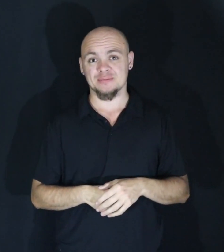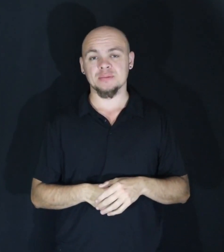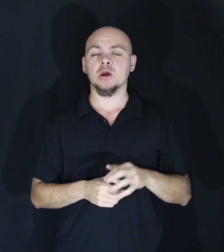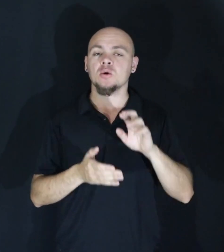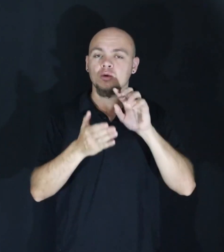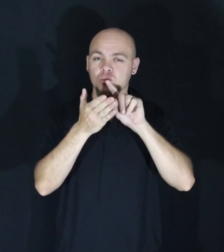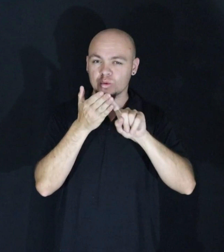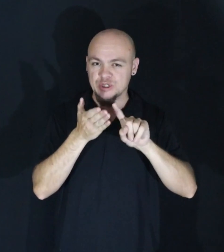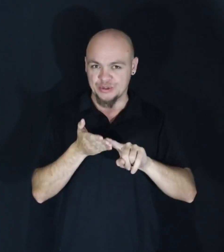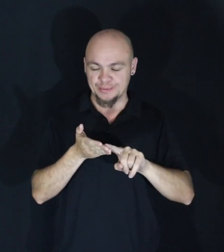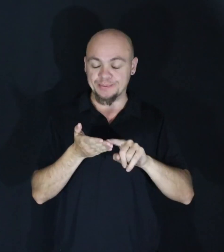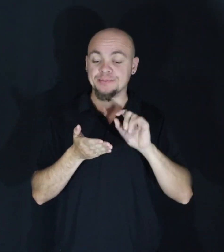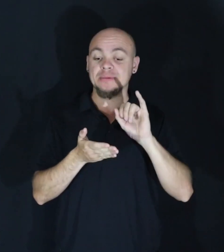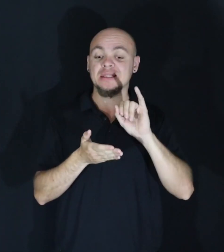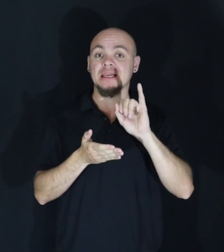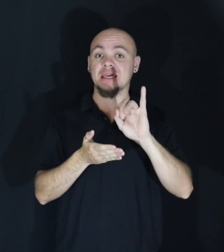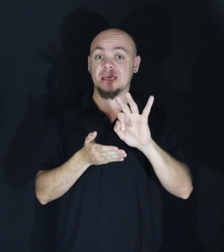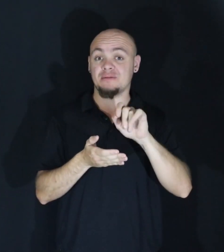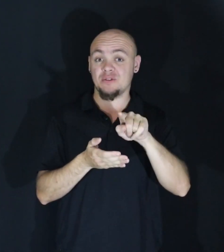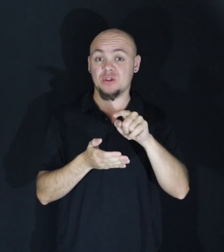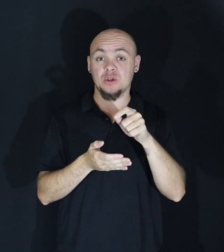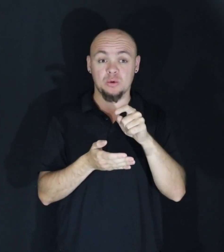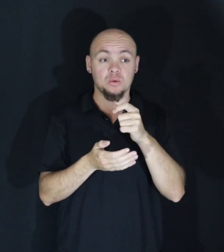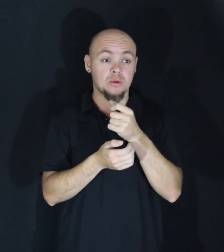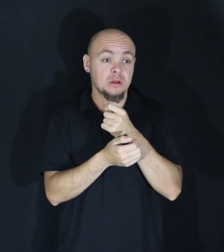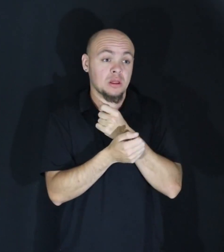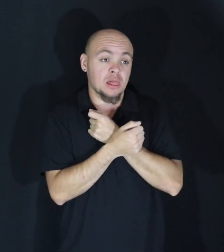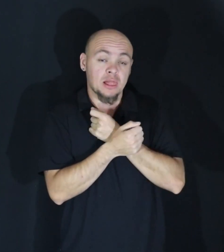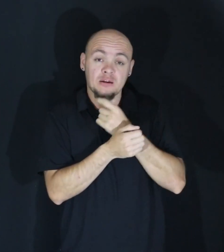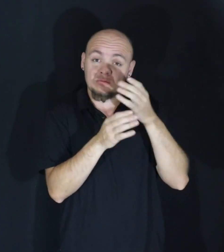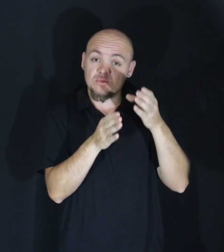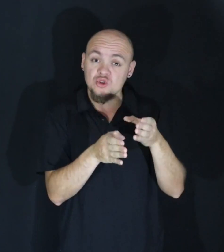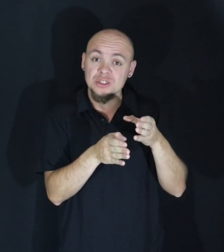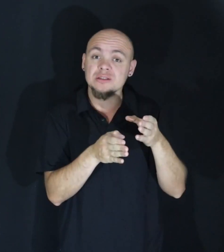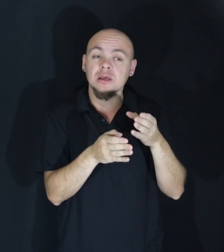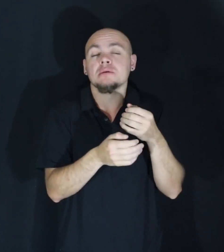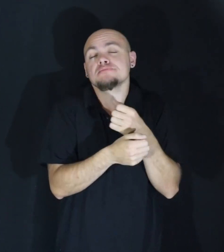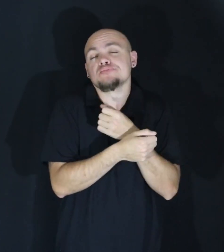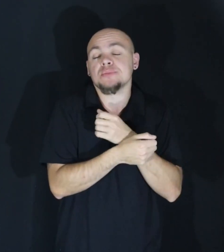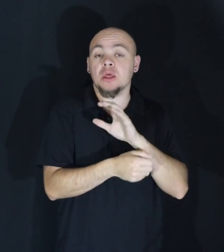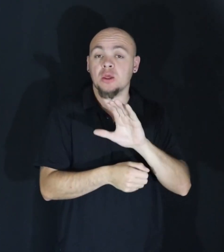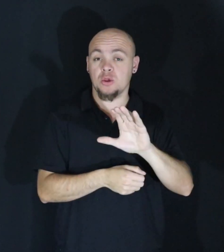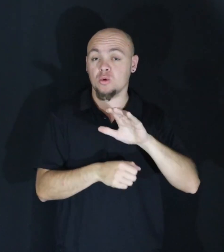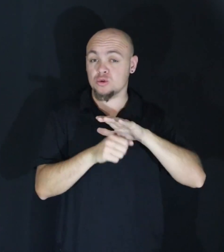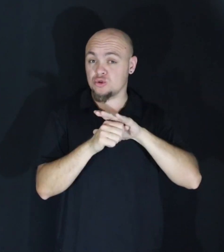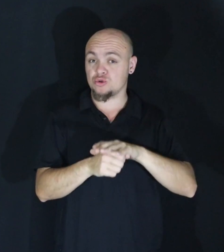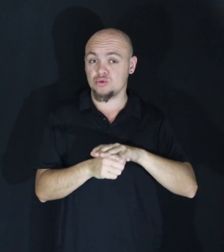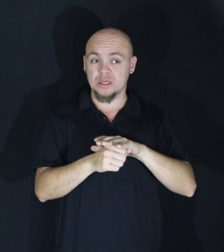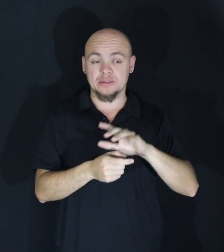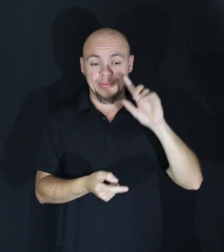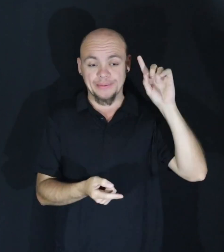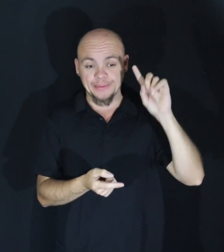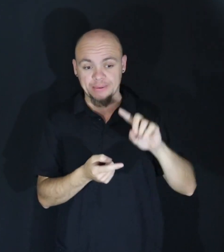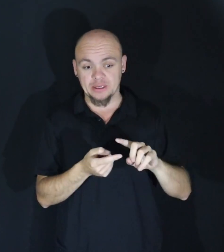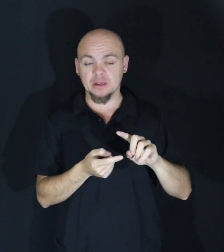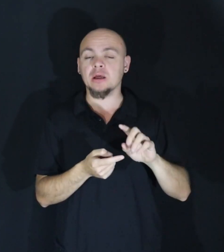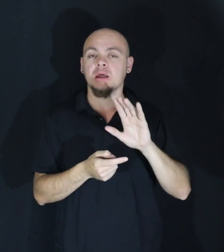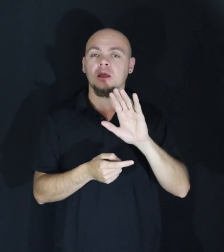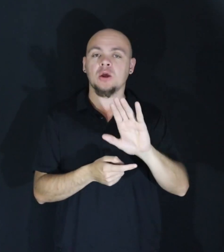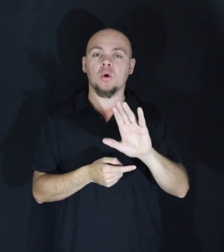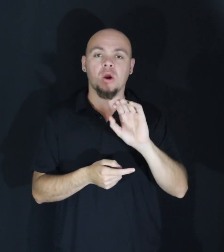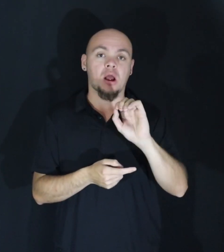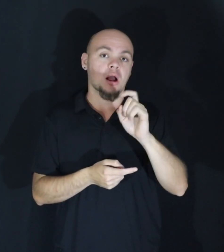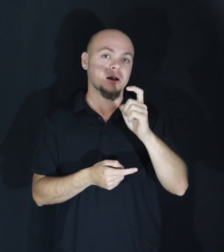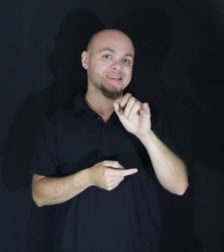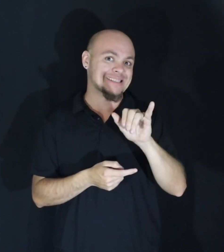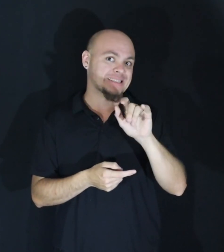Research shows that when you embrace your loved ones, you may lower your levels of cortisol, the stress hormone, and increase your levels of oxytocin,